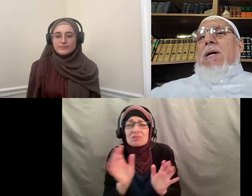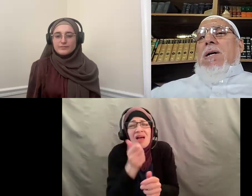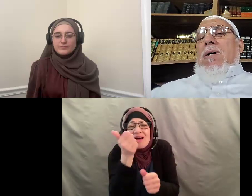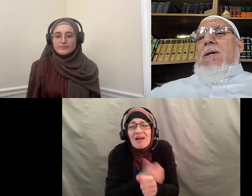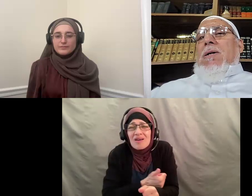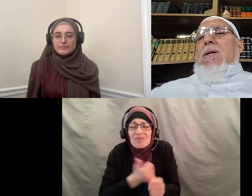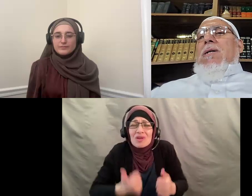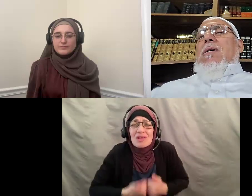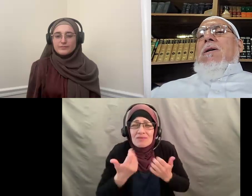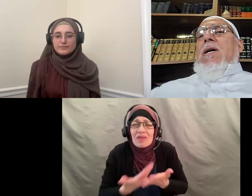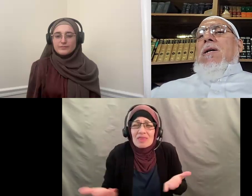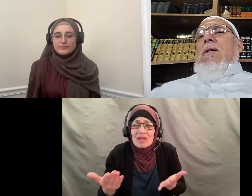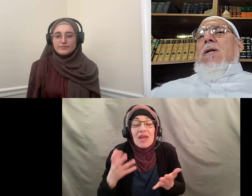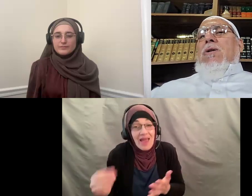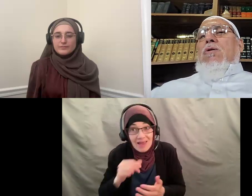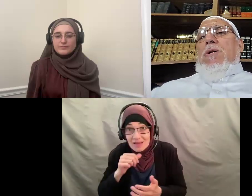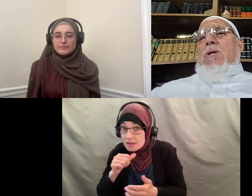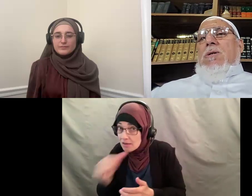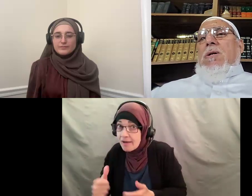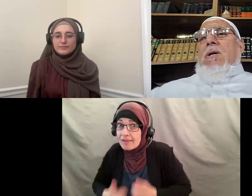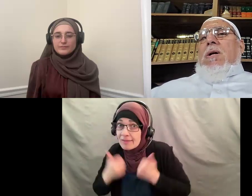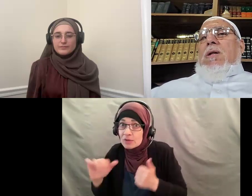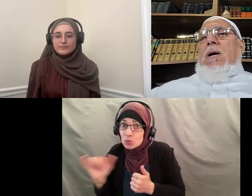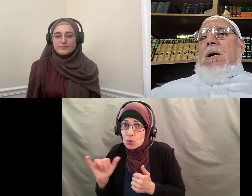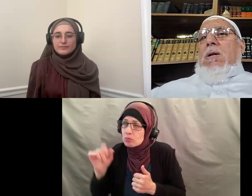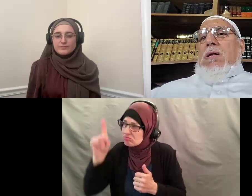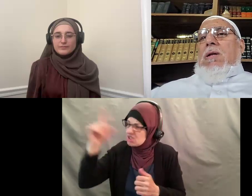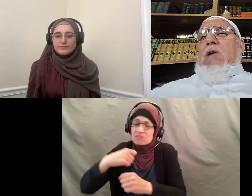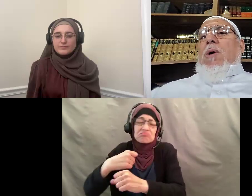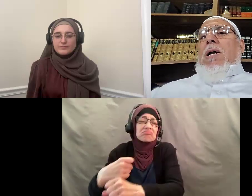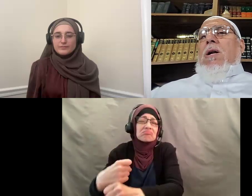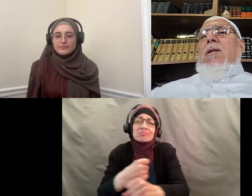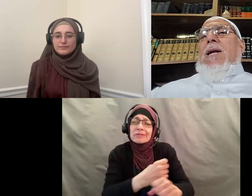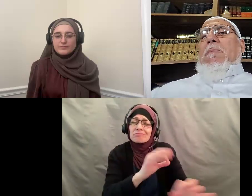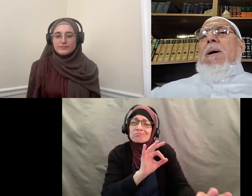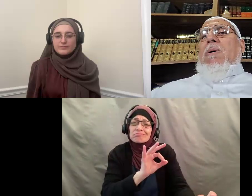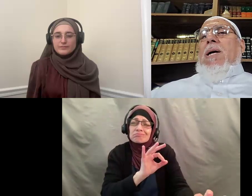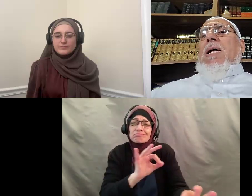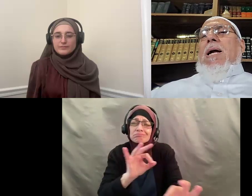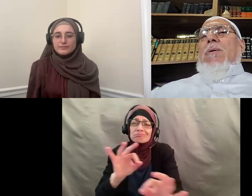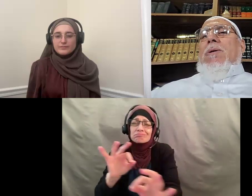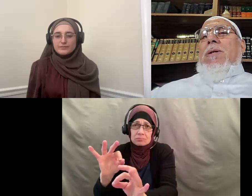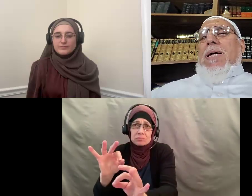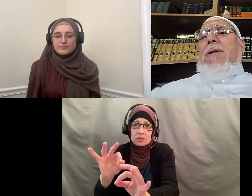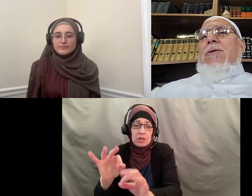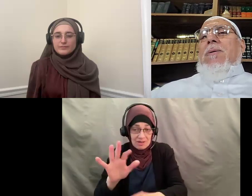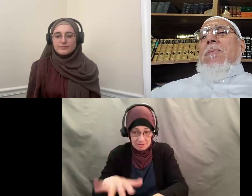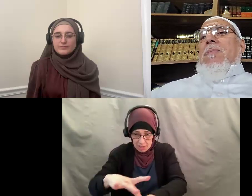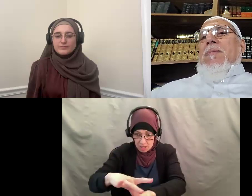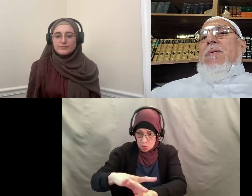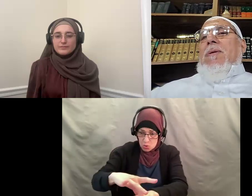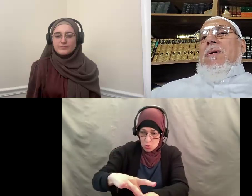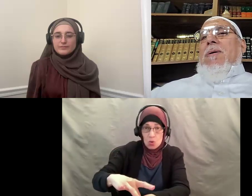non-living thing is created in due measures. The earth that we cannot wrap our head around yet,